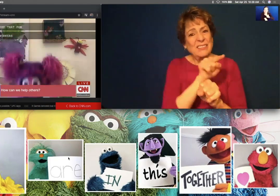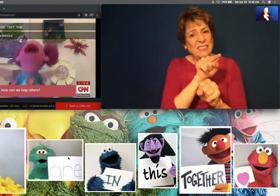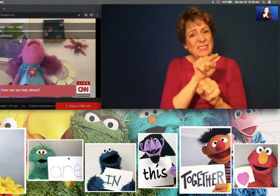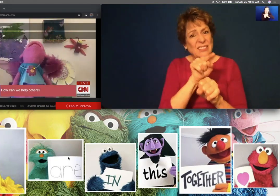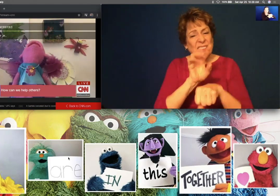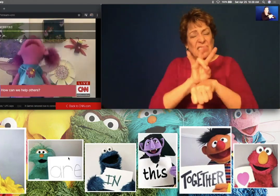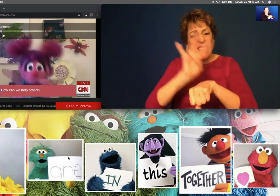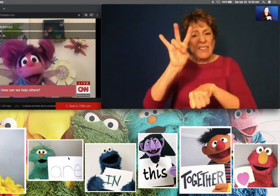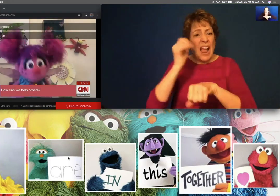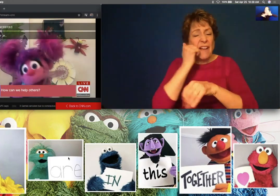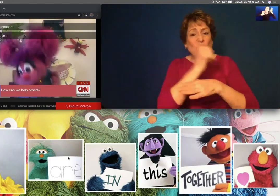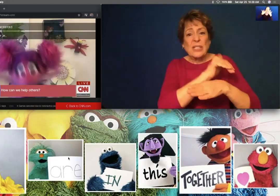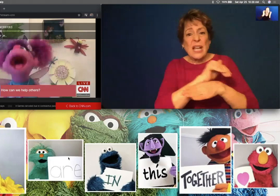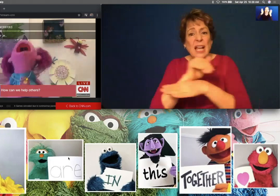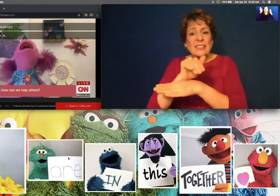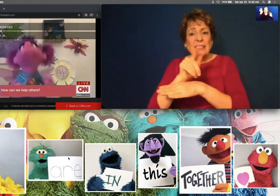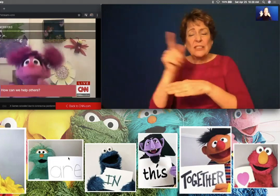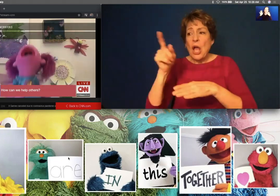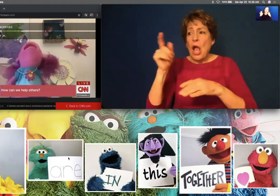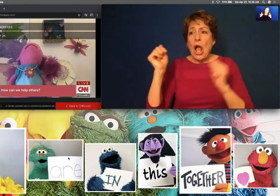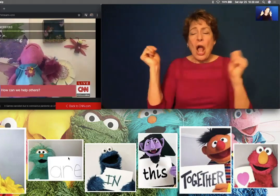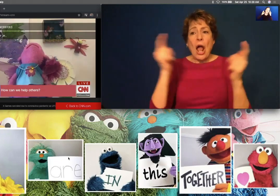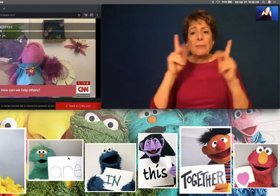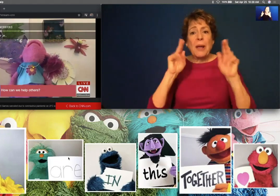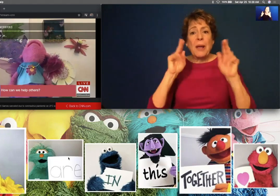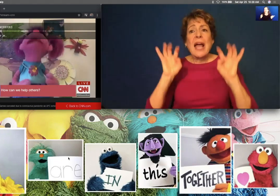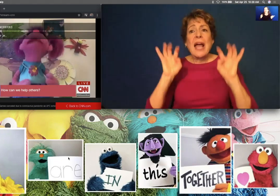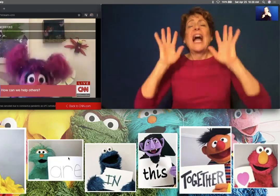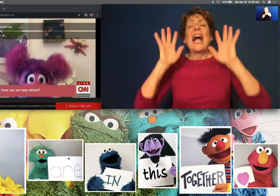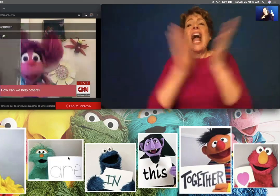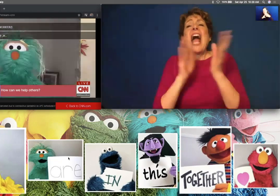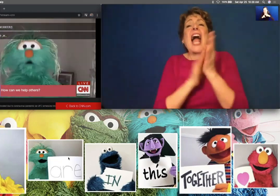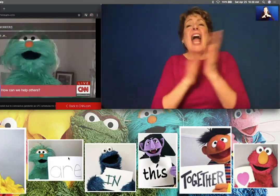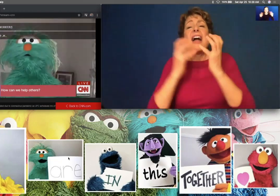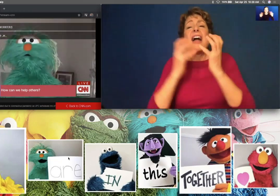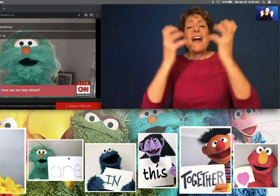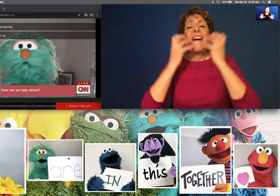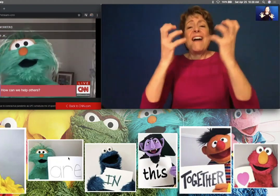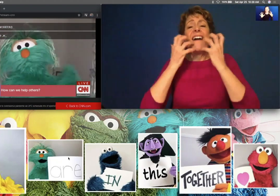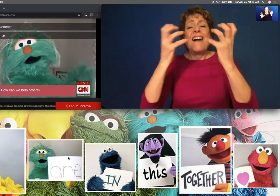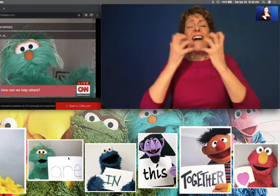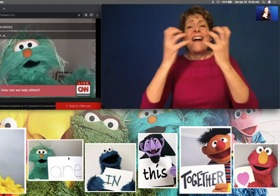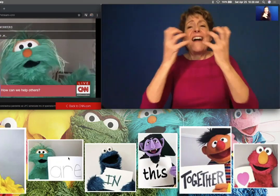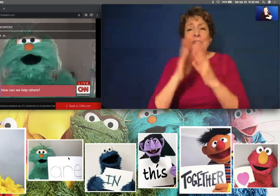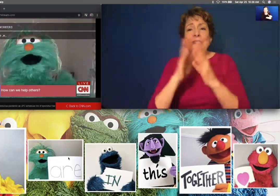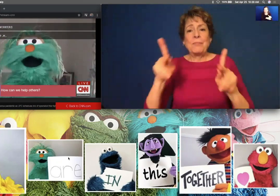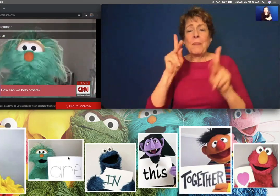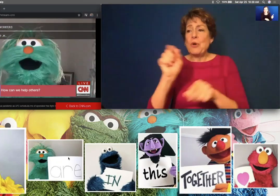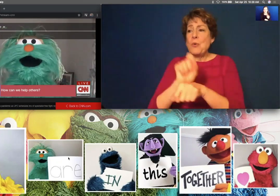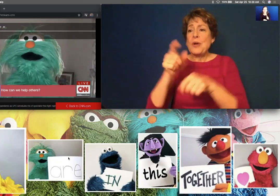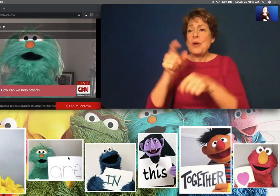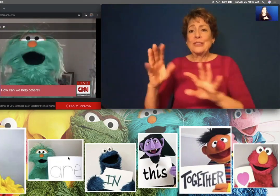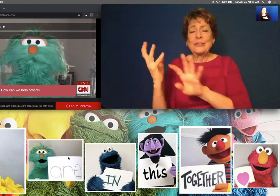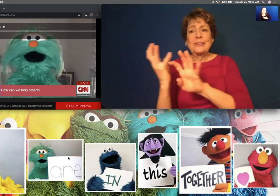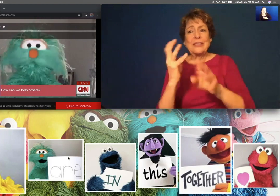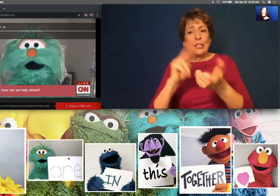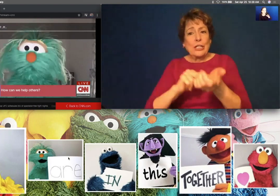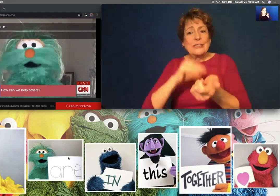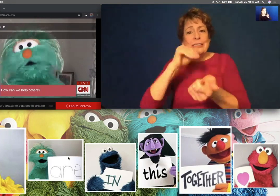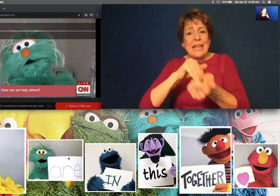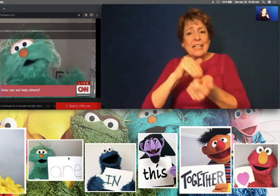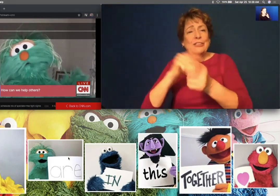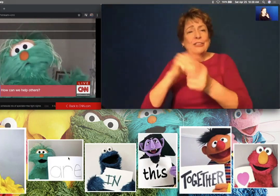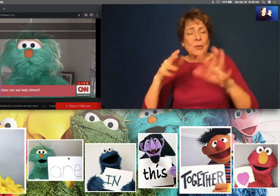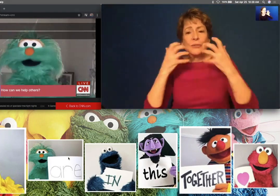every night at 7 p.m. Woohoo! Yay! You're amazing!